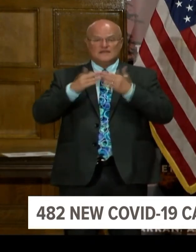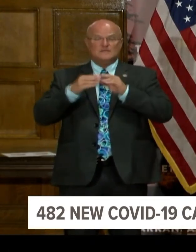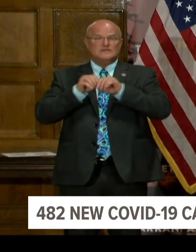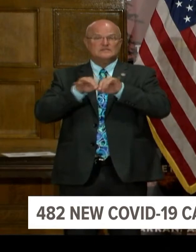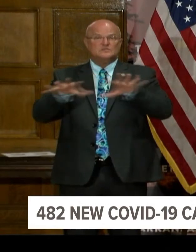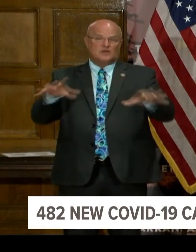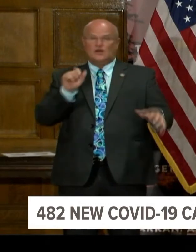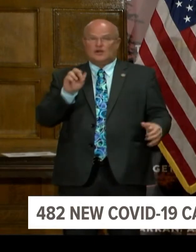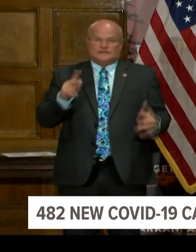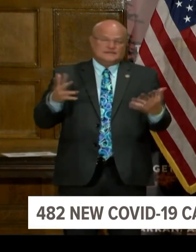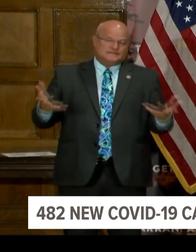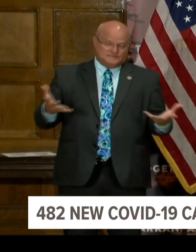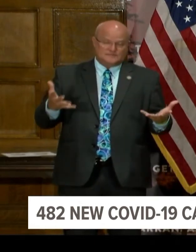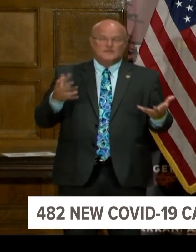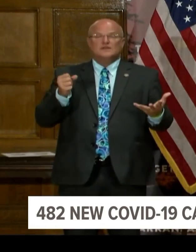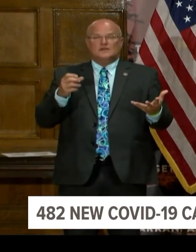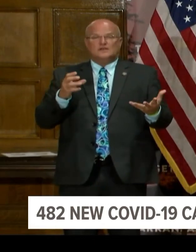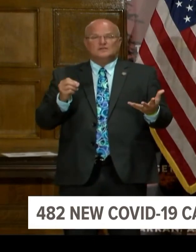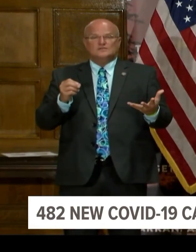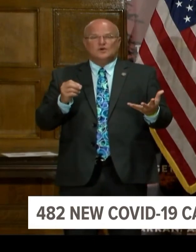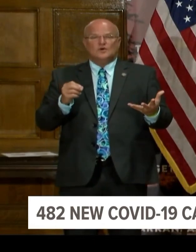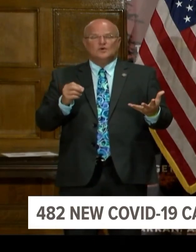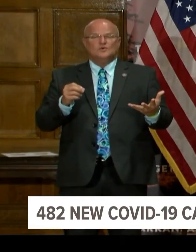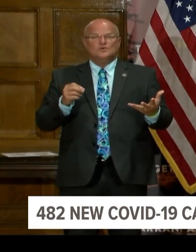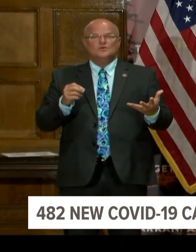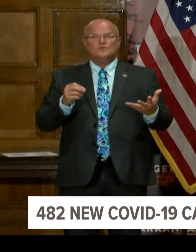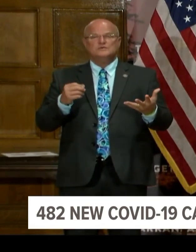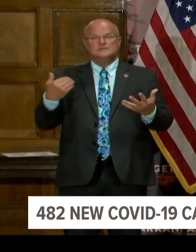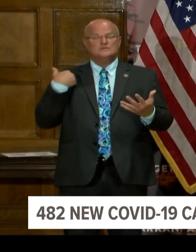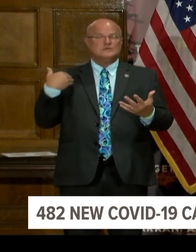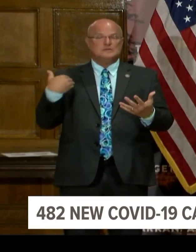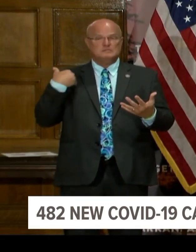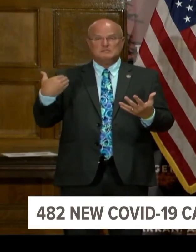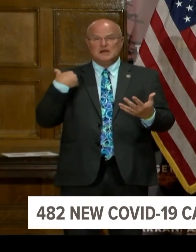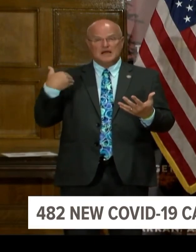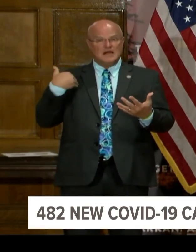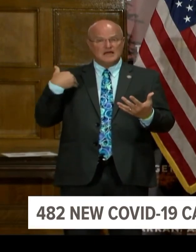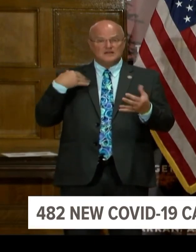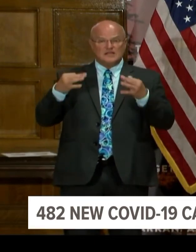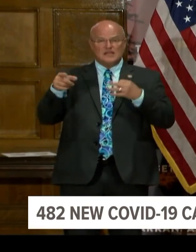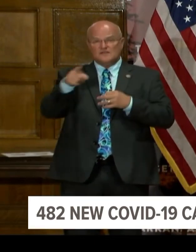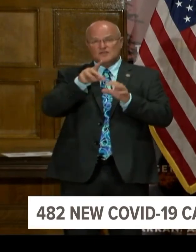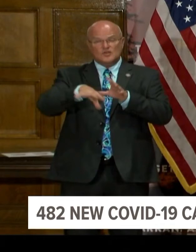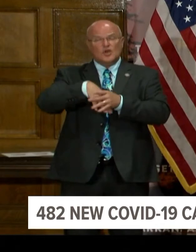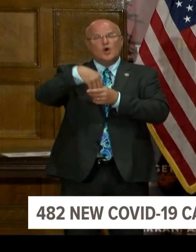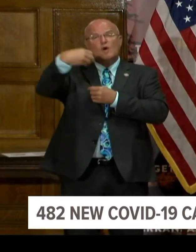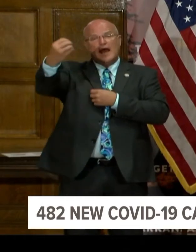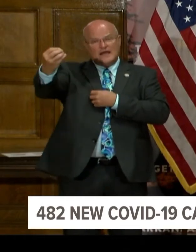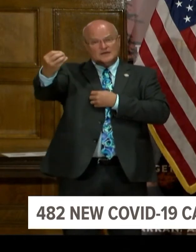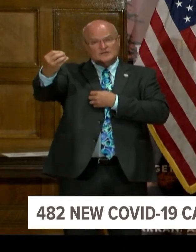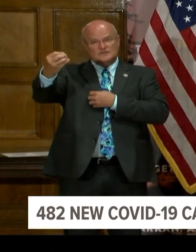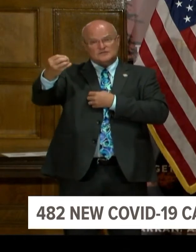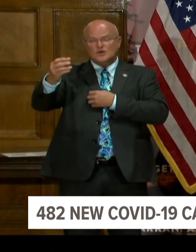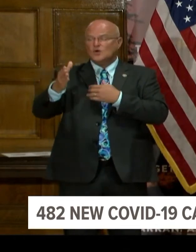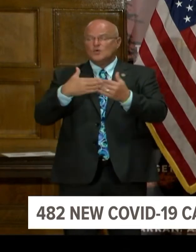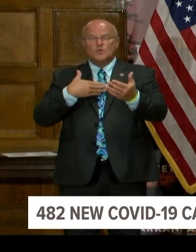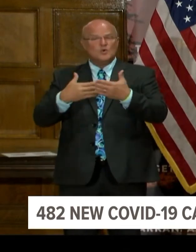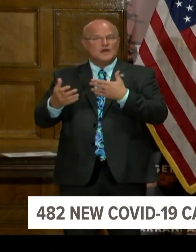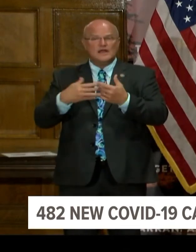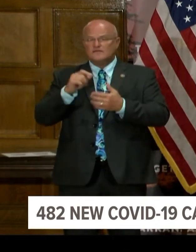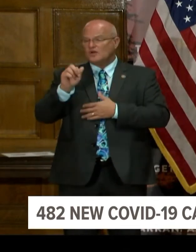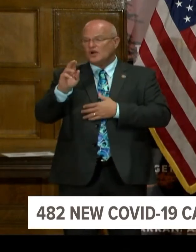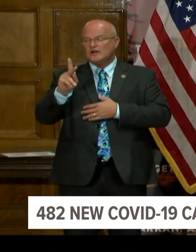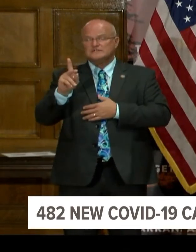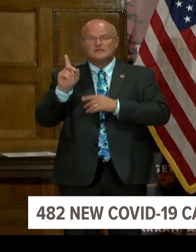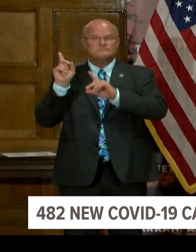in Arkansas. So it's just a reminder that if you go out wherever in